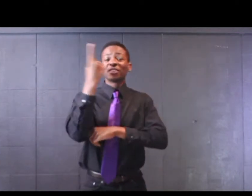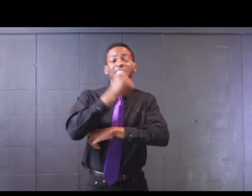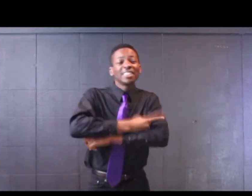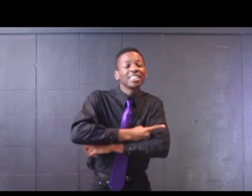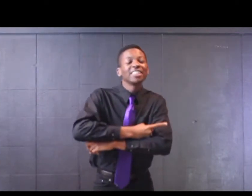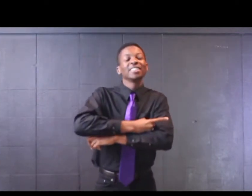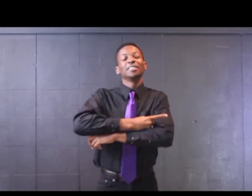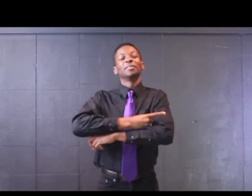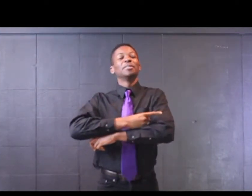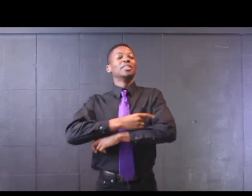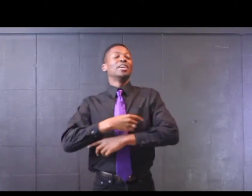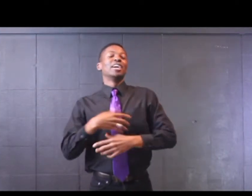Today is a beautiful day.